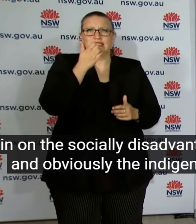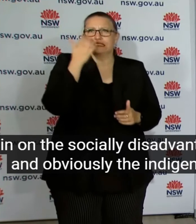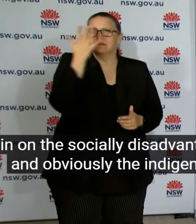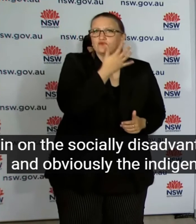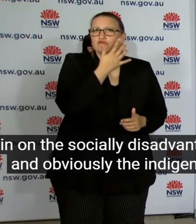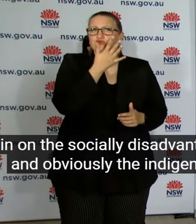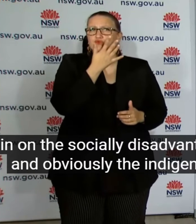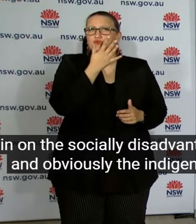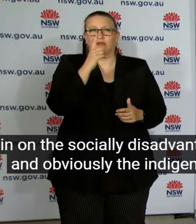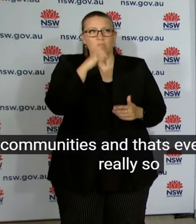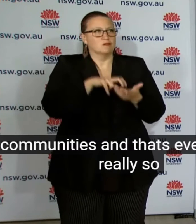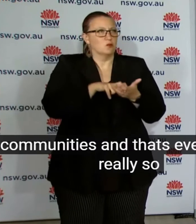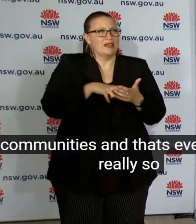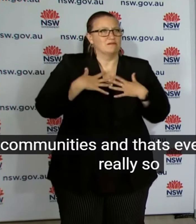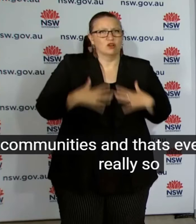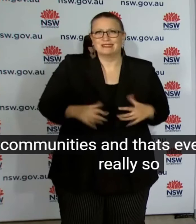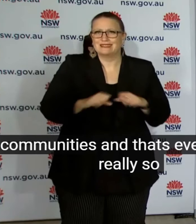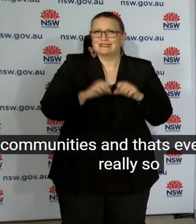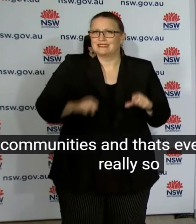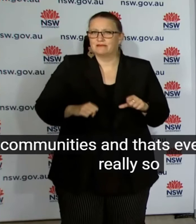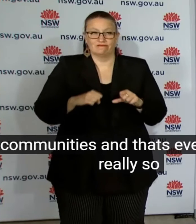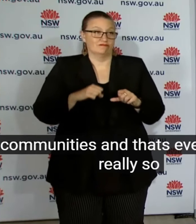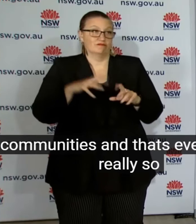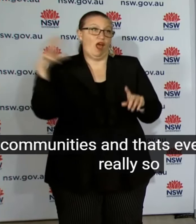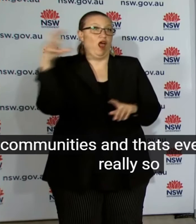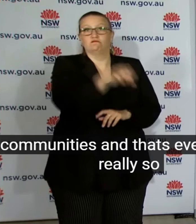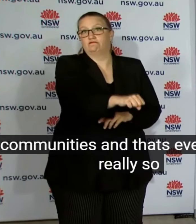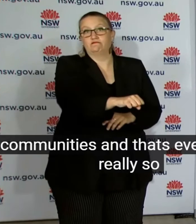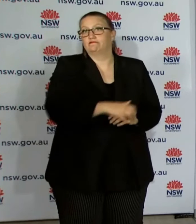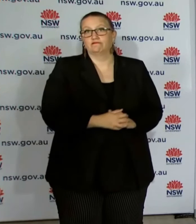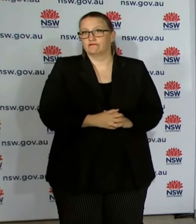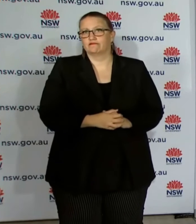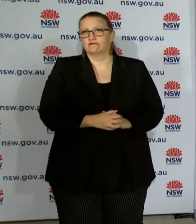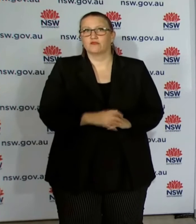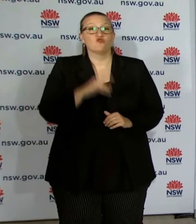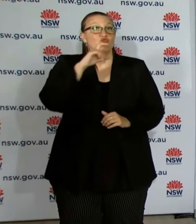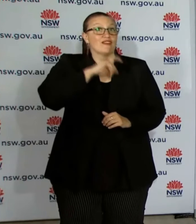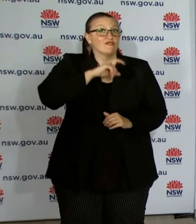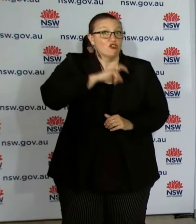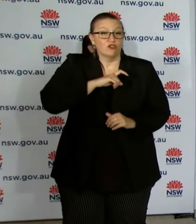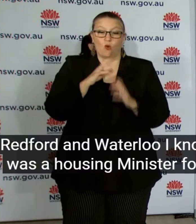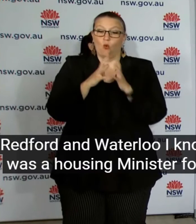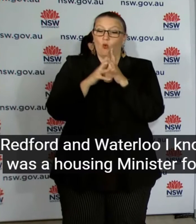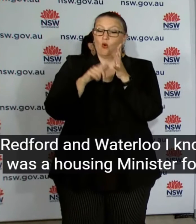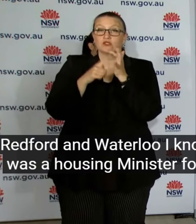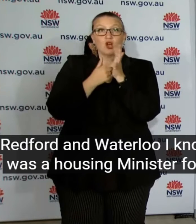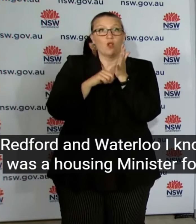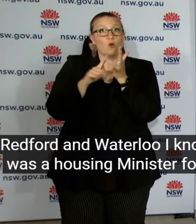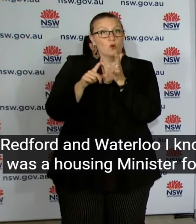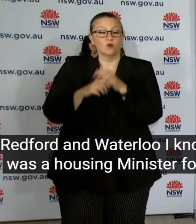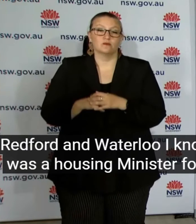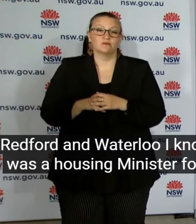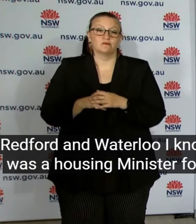and that's everywhere really. So Redfern and Waterloo, I know I was the housing minister for a year or so, and I was often down